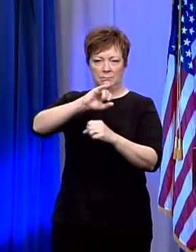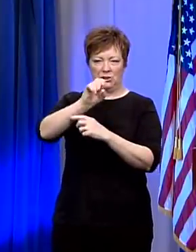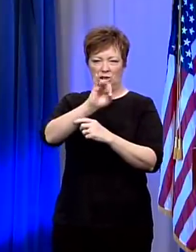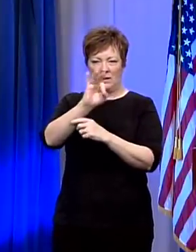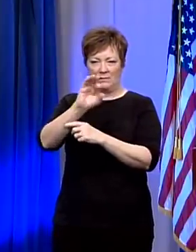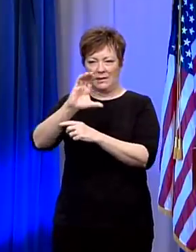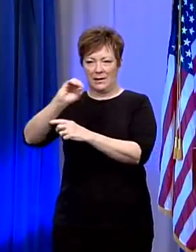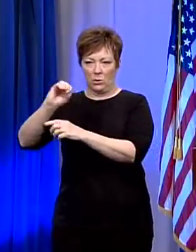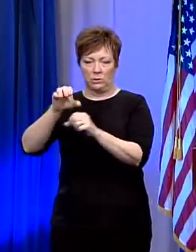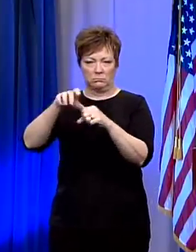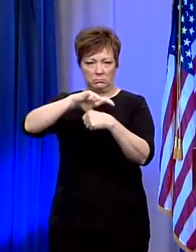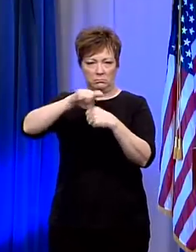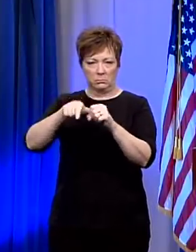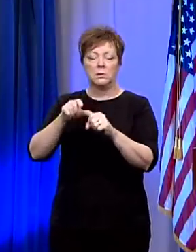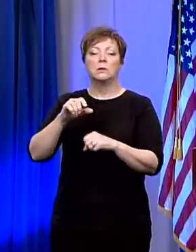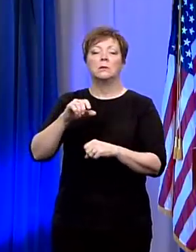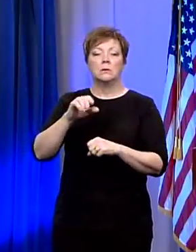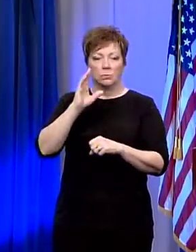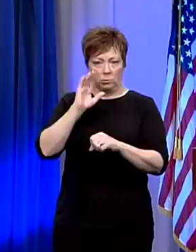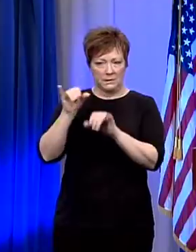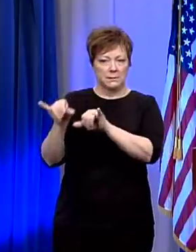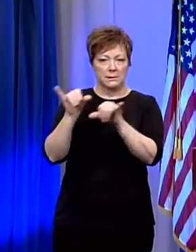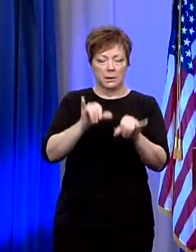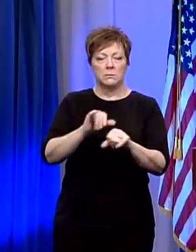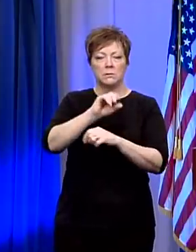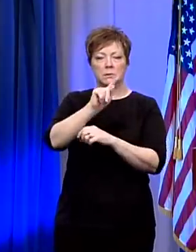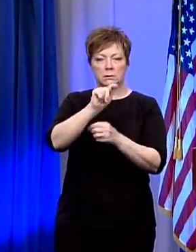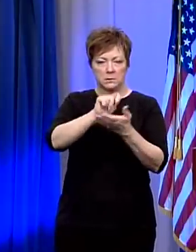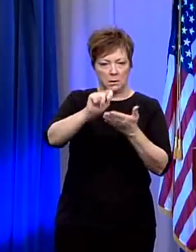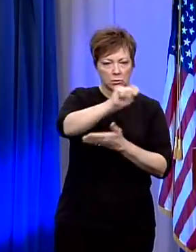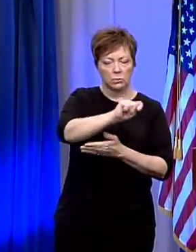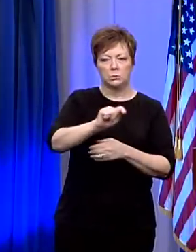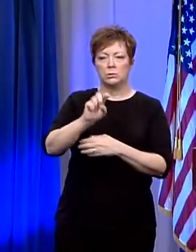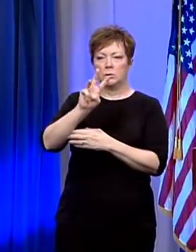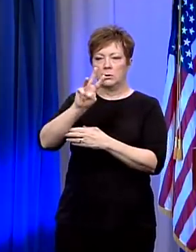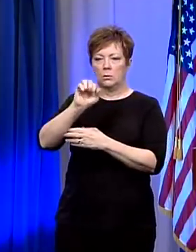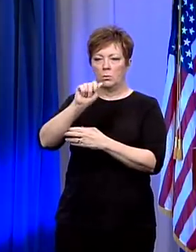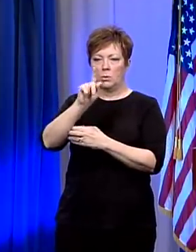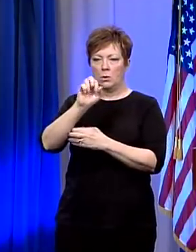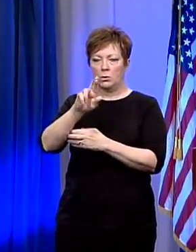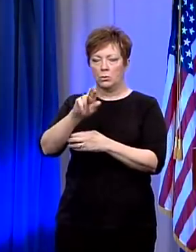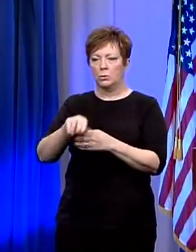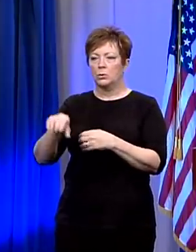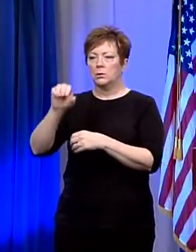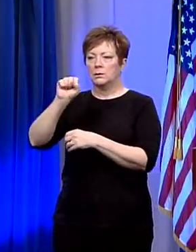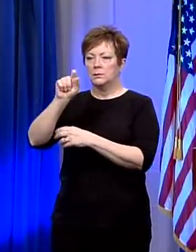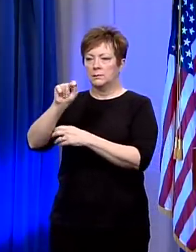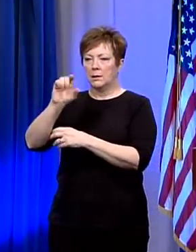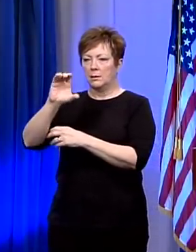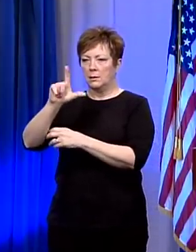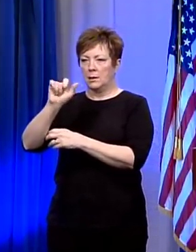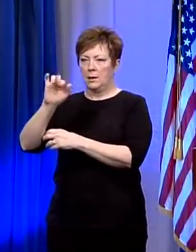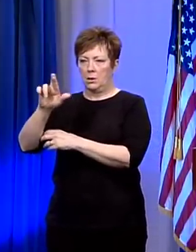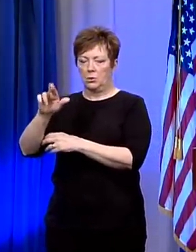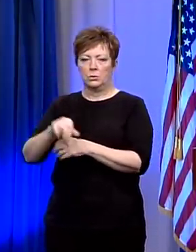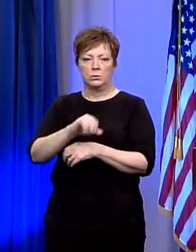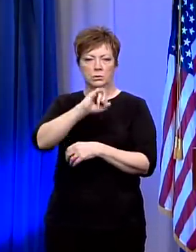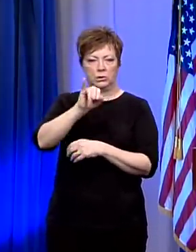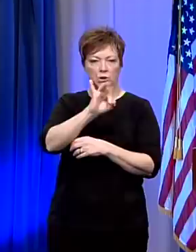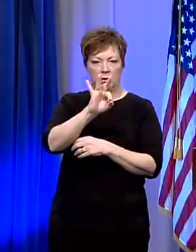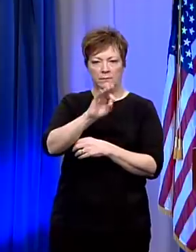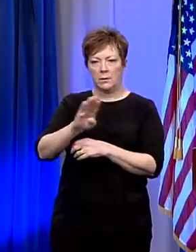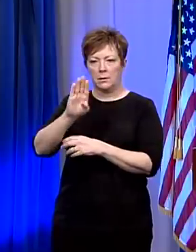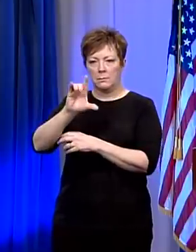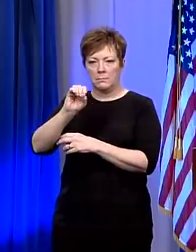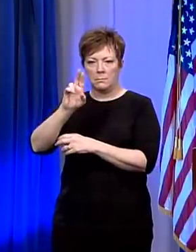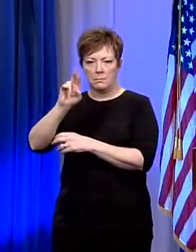For Tuscaloosa, Walker, Blount, St. Clair, and Shelby counties, we're going to be issuing orders that are identical